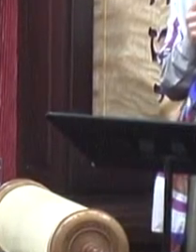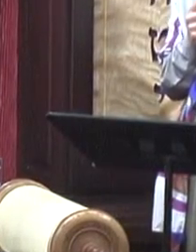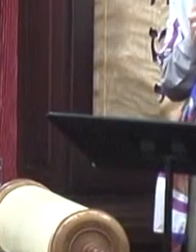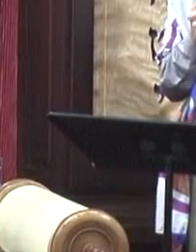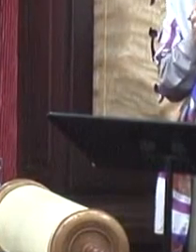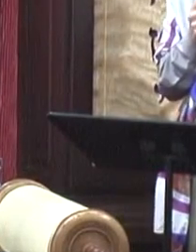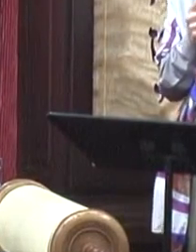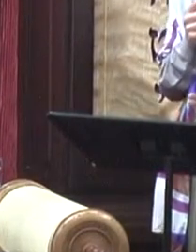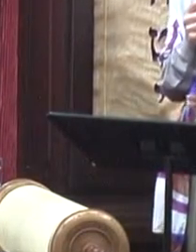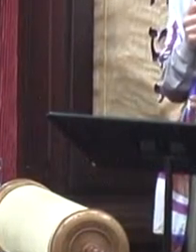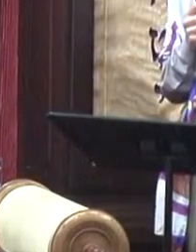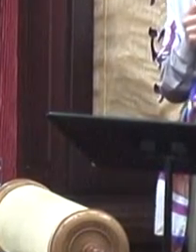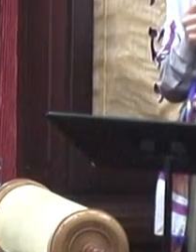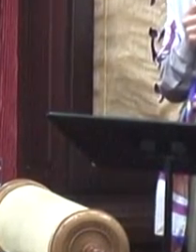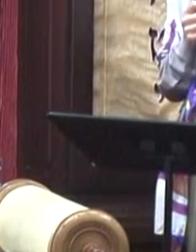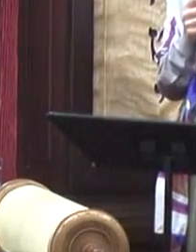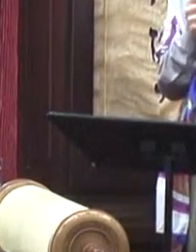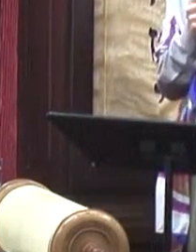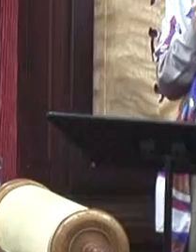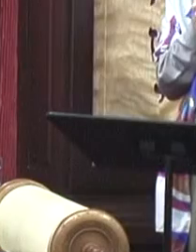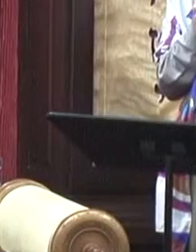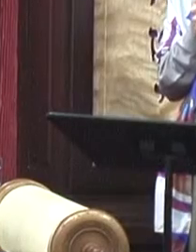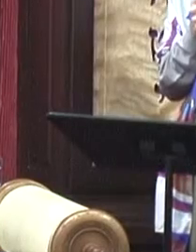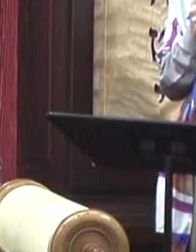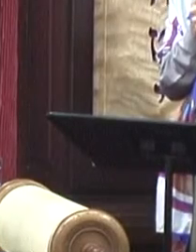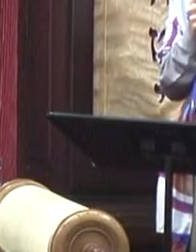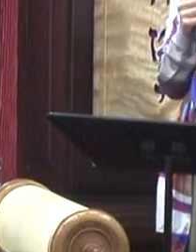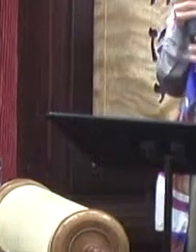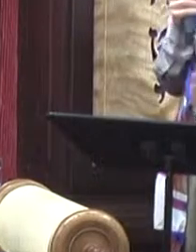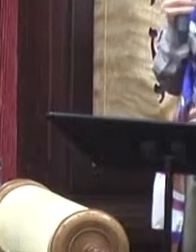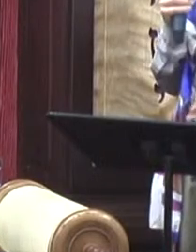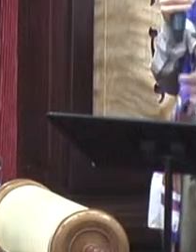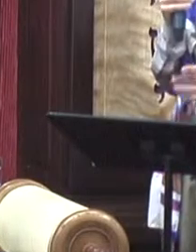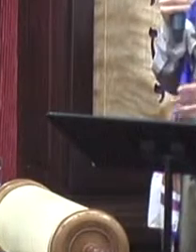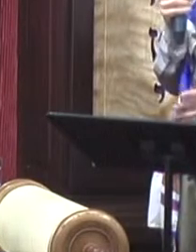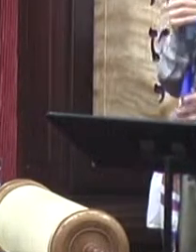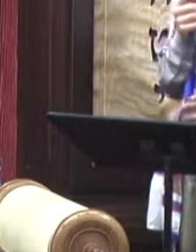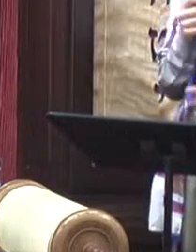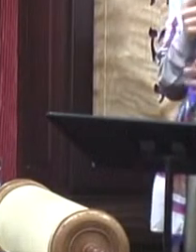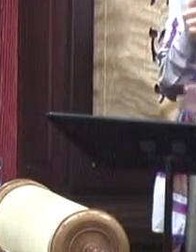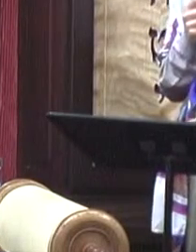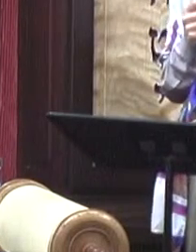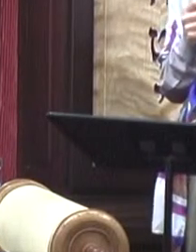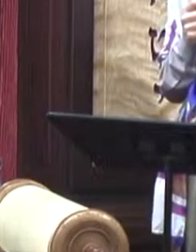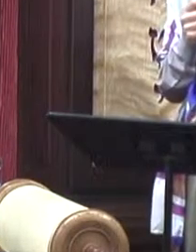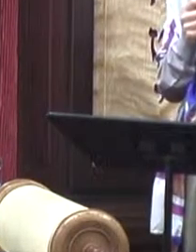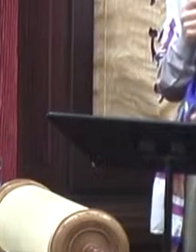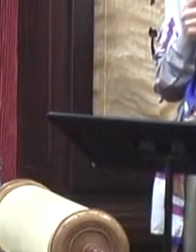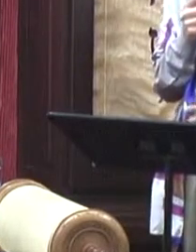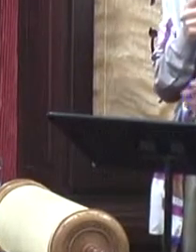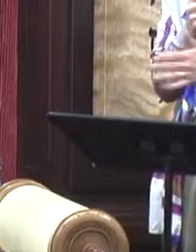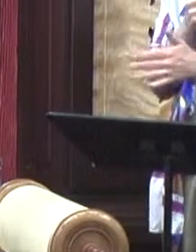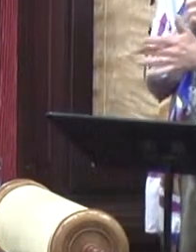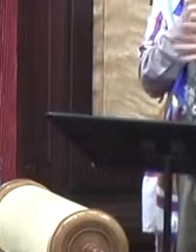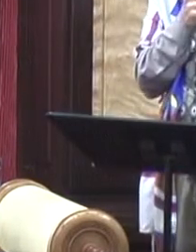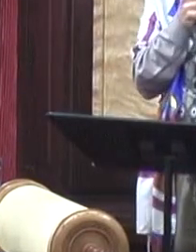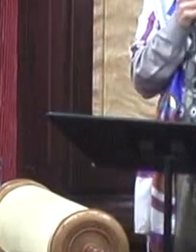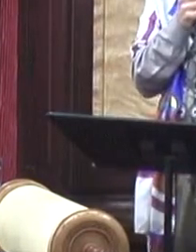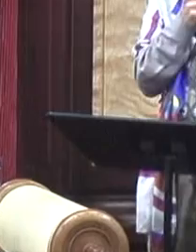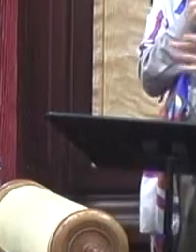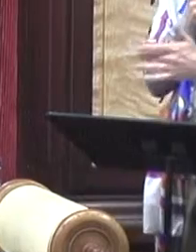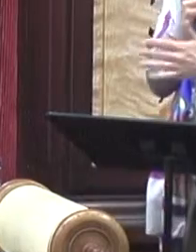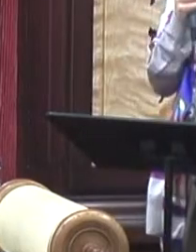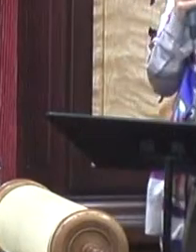the answer is right here. Worship God and continue to trust in his promises, even